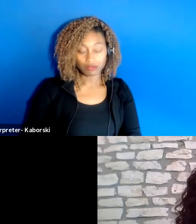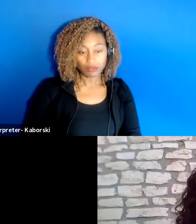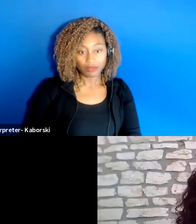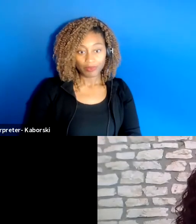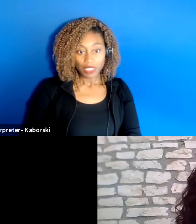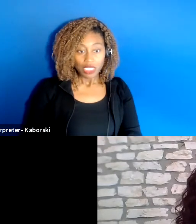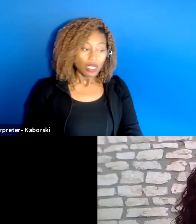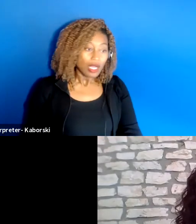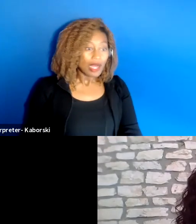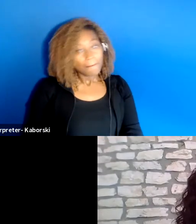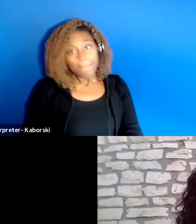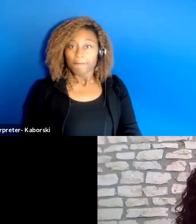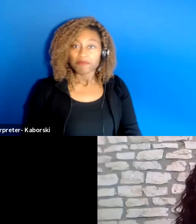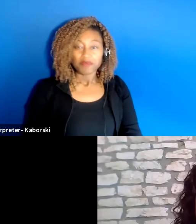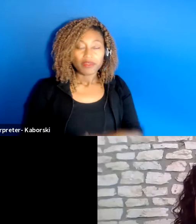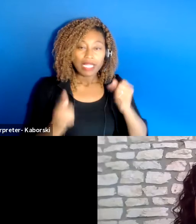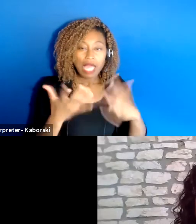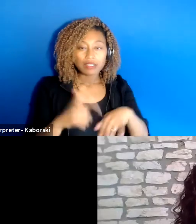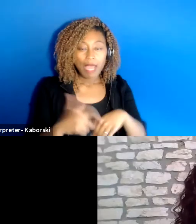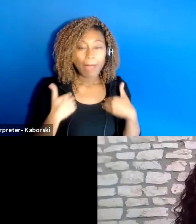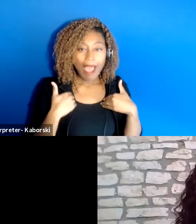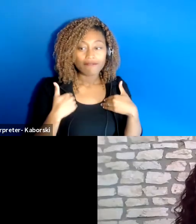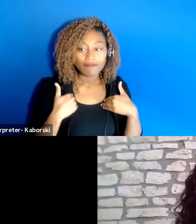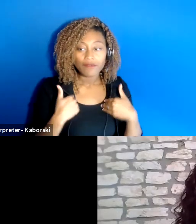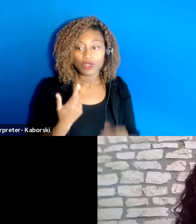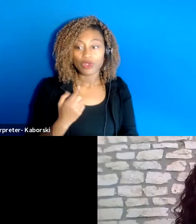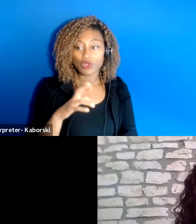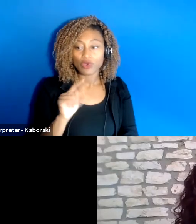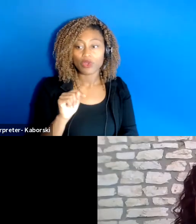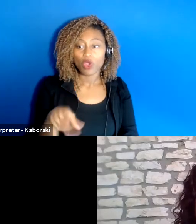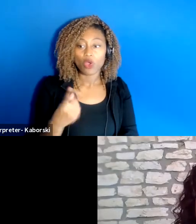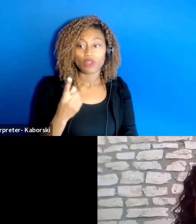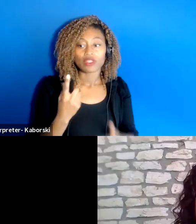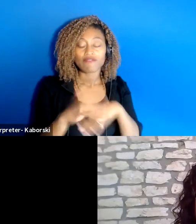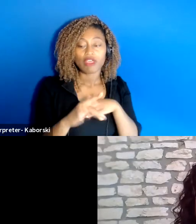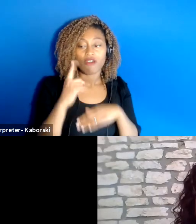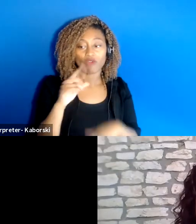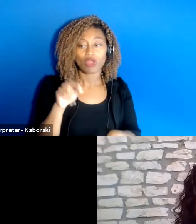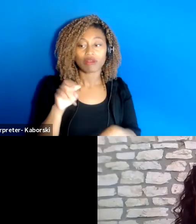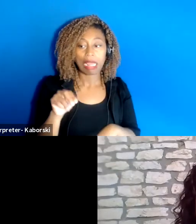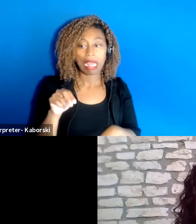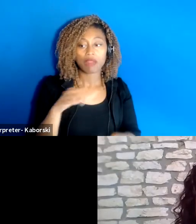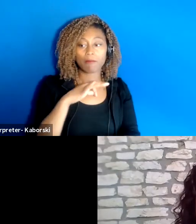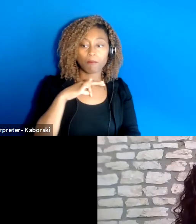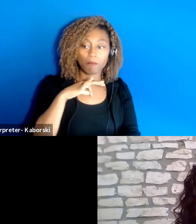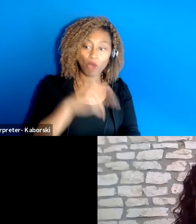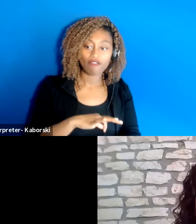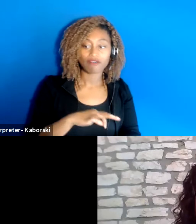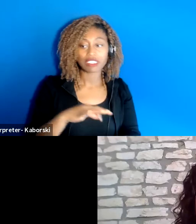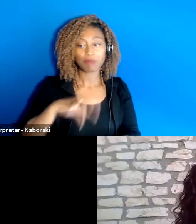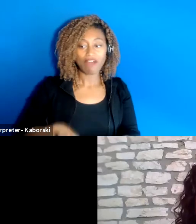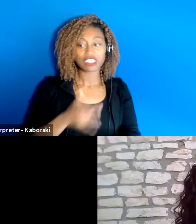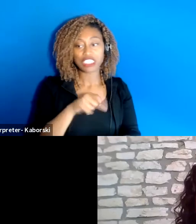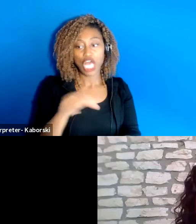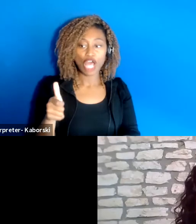a lot of times there will be grants that are only available for nonprofits, and others that governmental